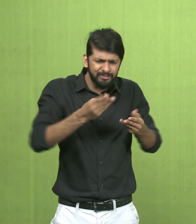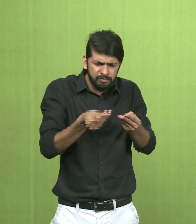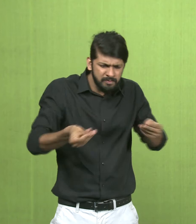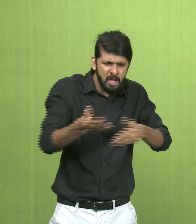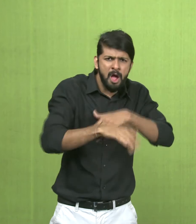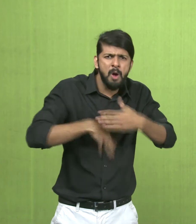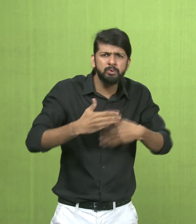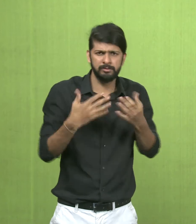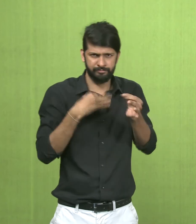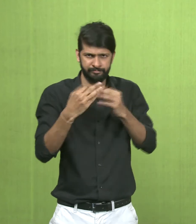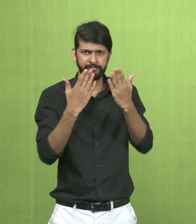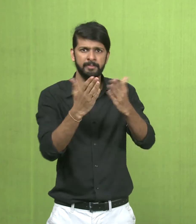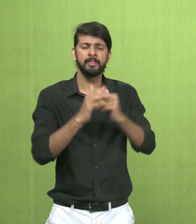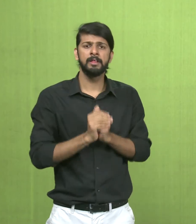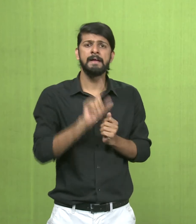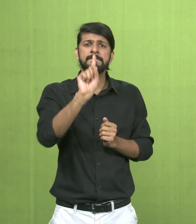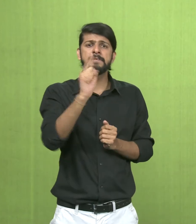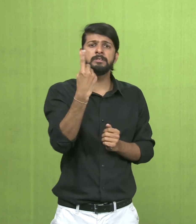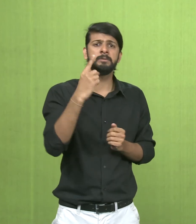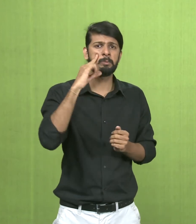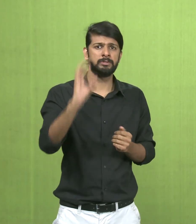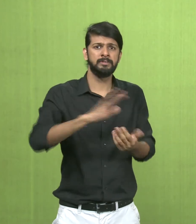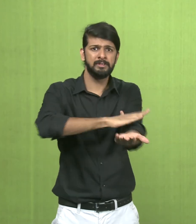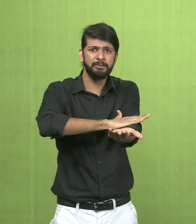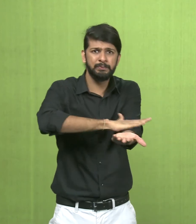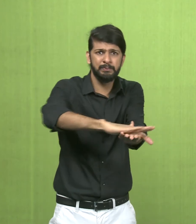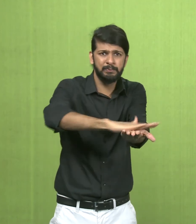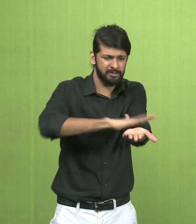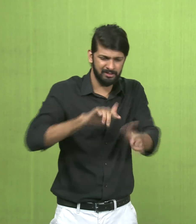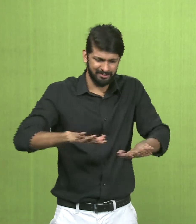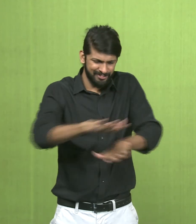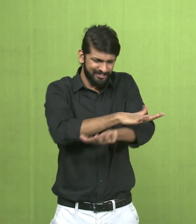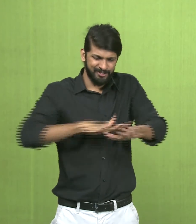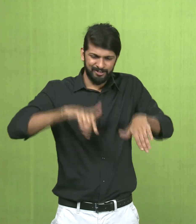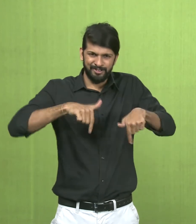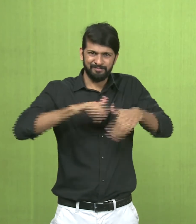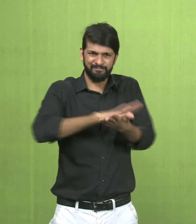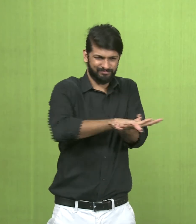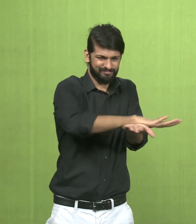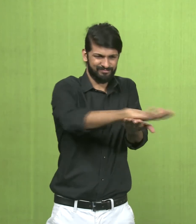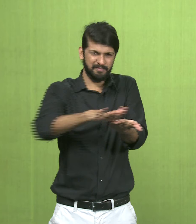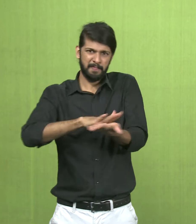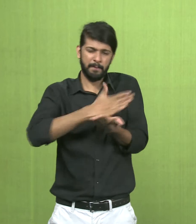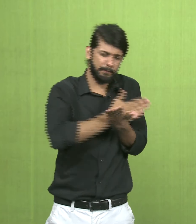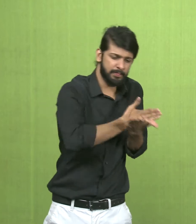The process of making the Puja Ka Chowk is first that the floor must be cleaned.